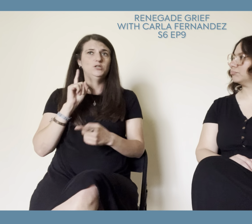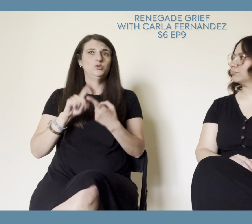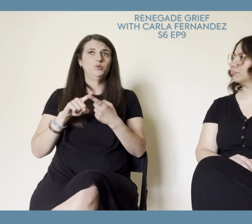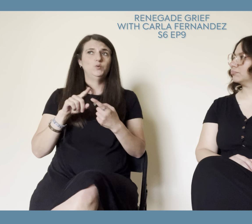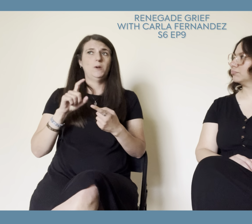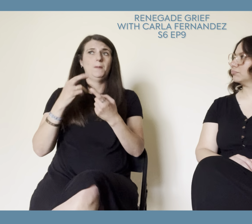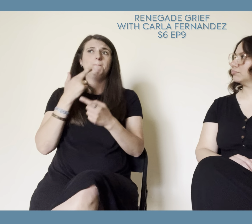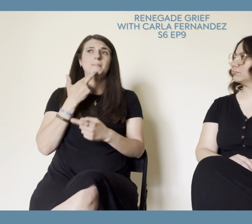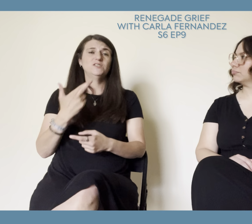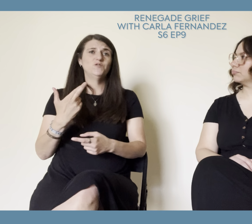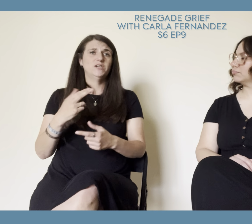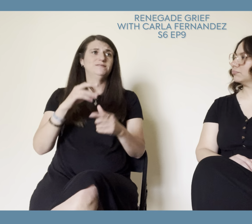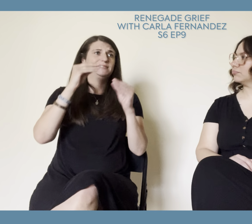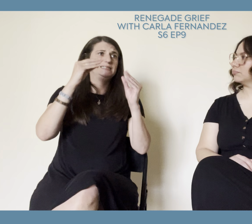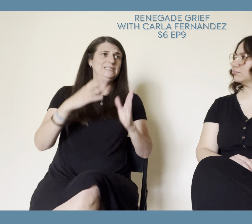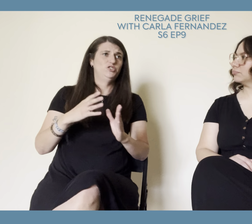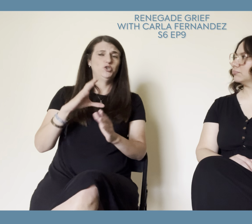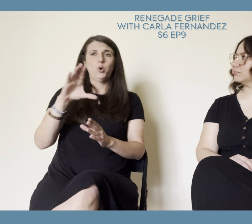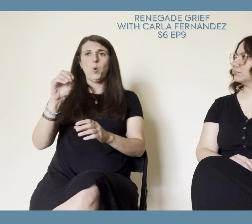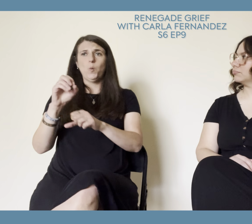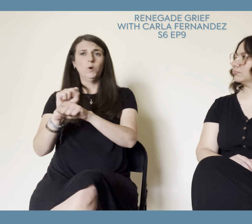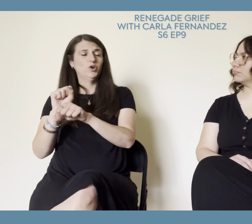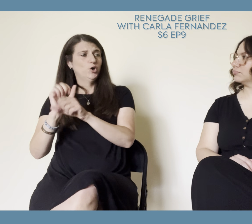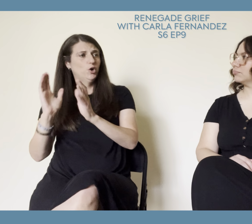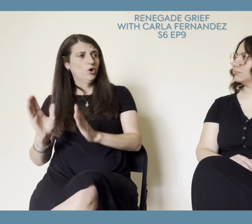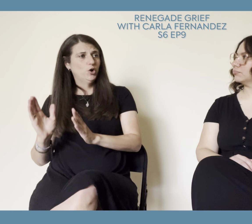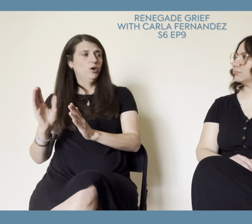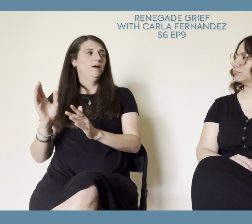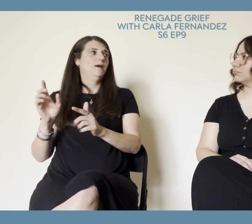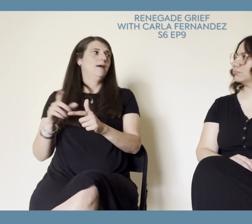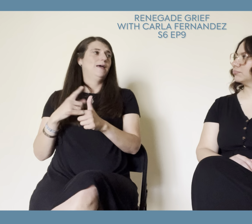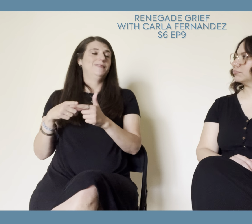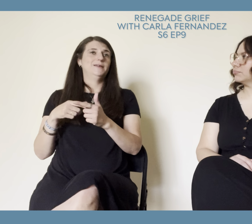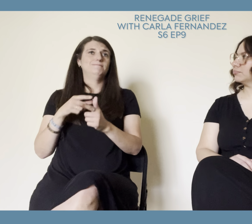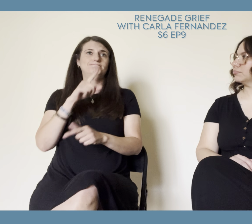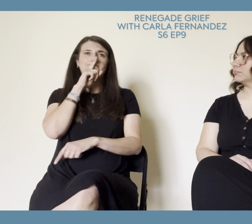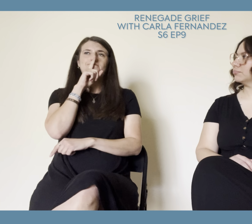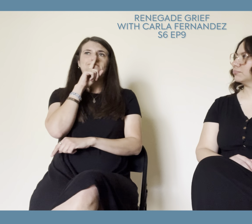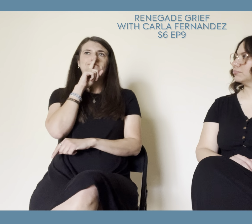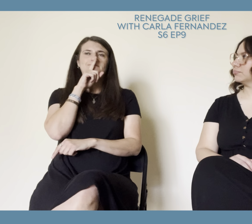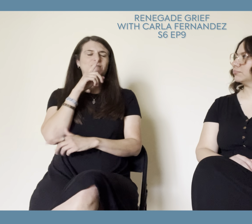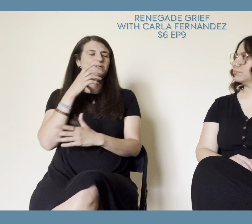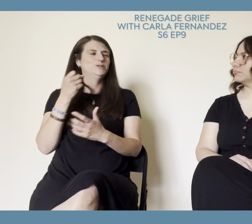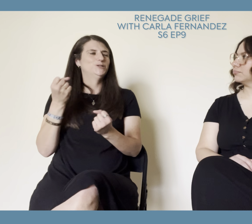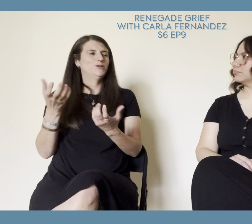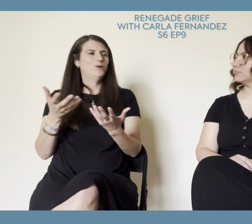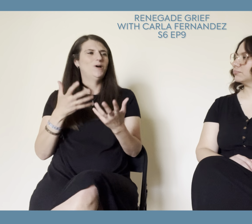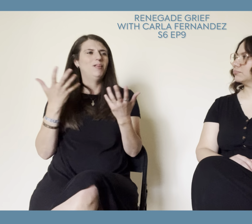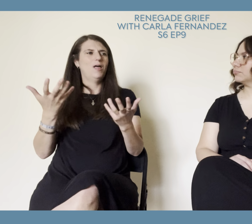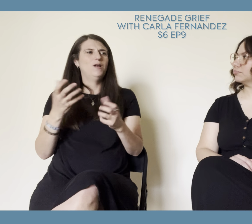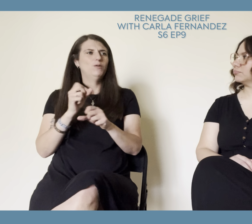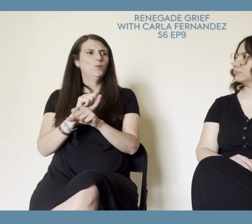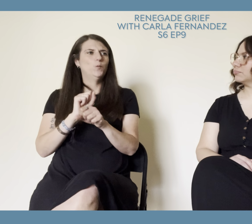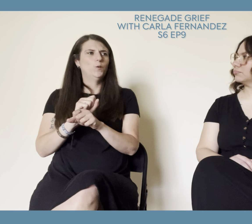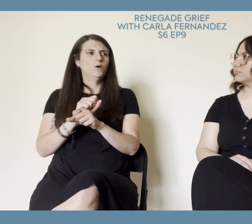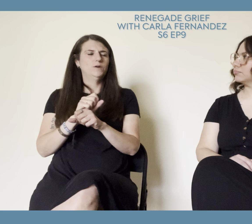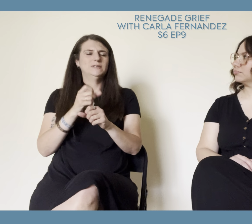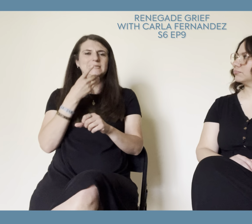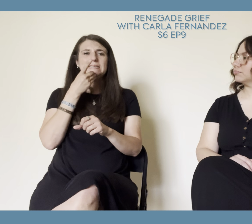their teacher, to their coworker, and so end up not saying anything at all. So a lot of the work of the dinner party has become, how do we